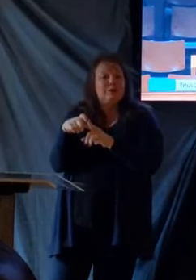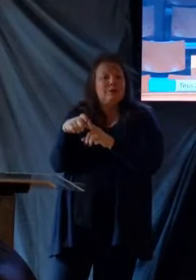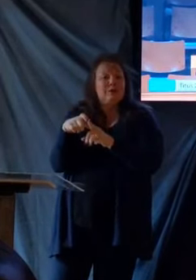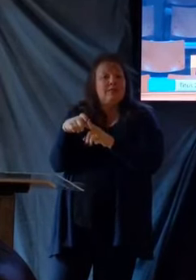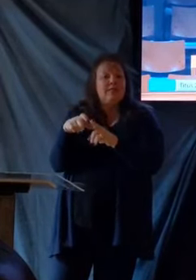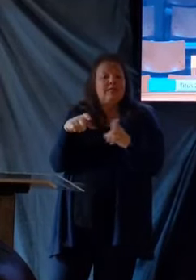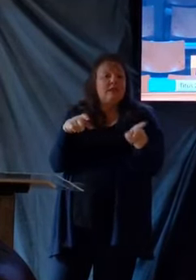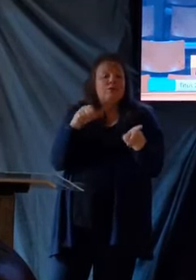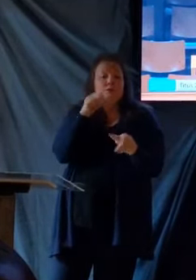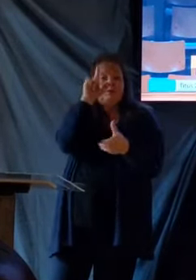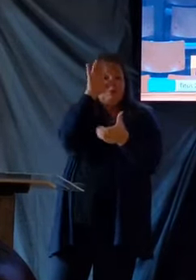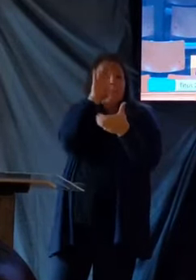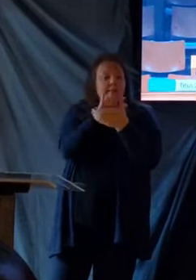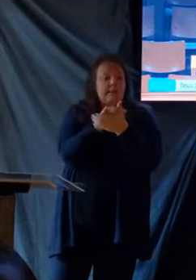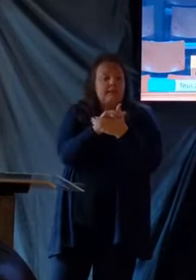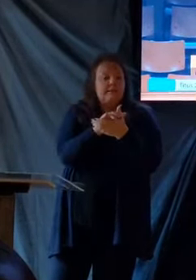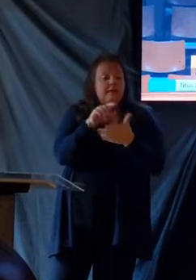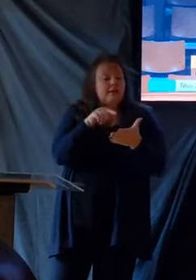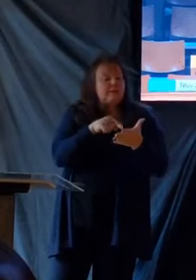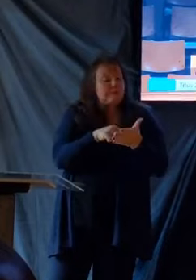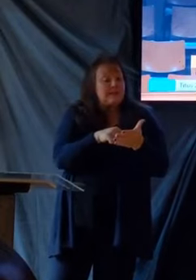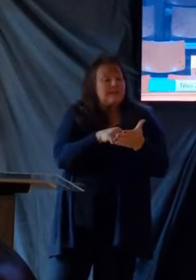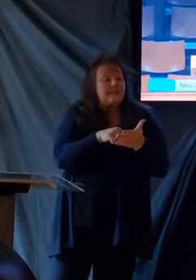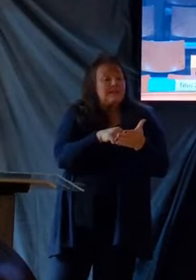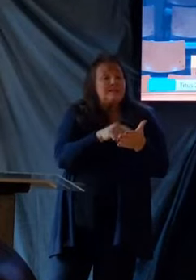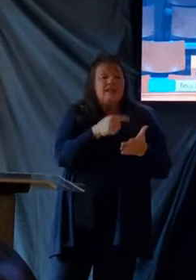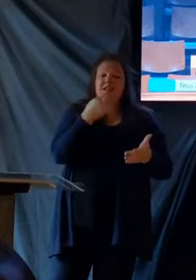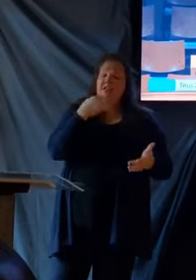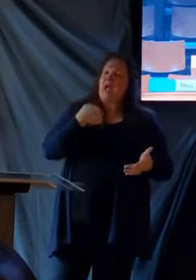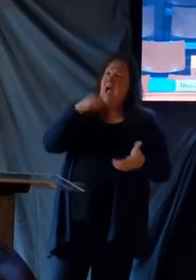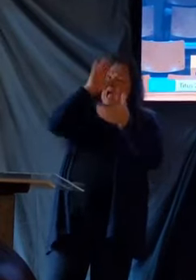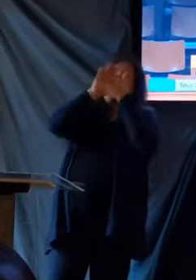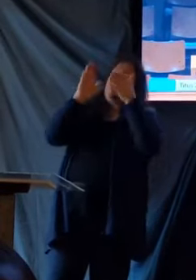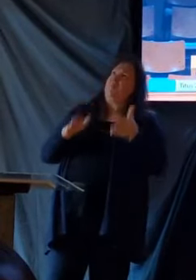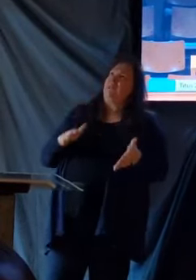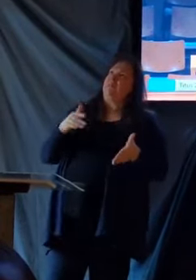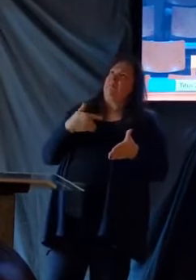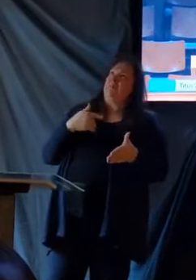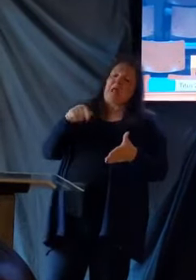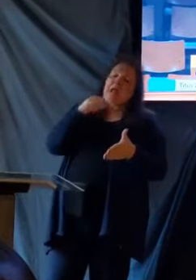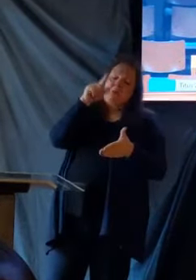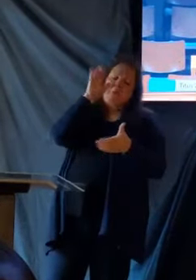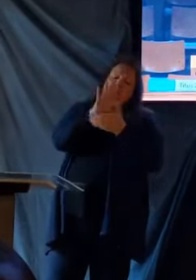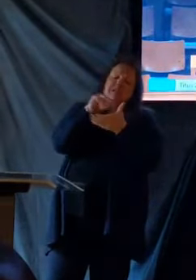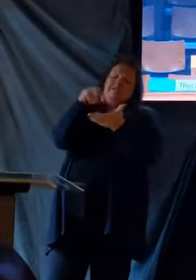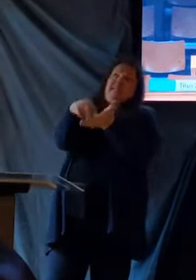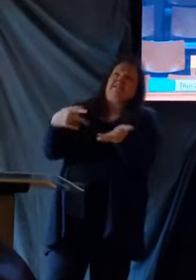don't believe. But the danger of these kind of people is they claim to be believers.